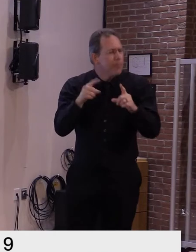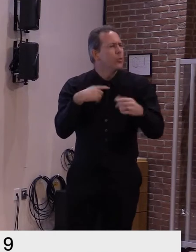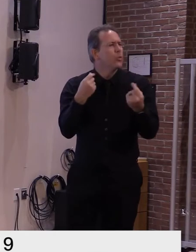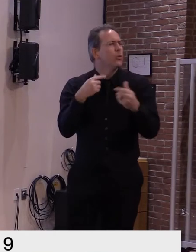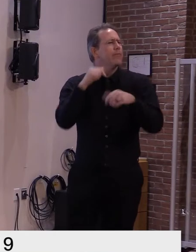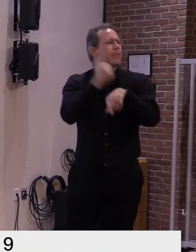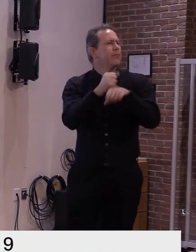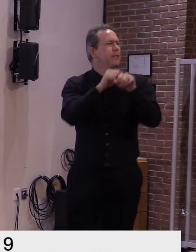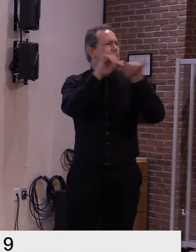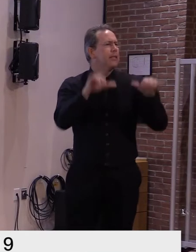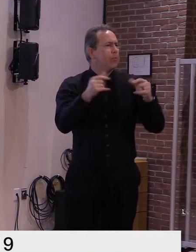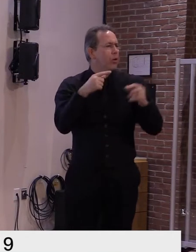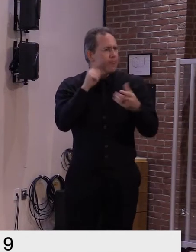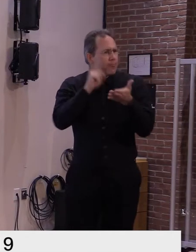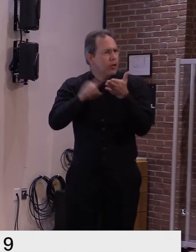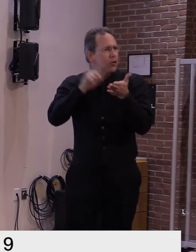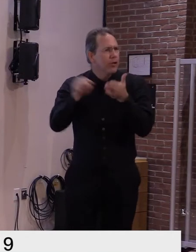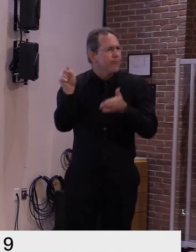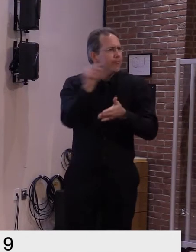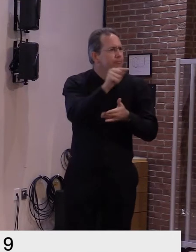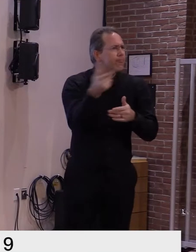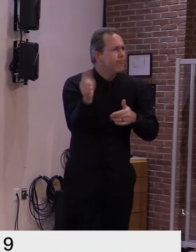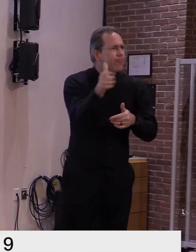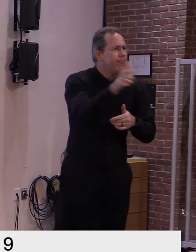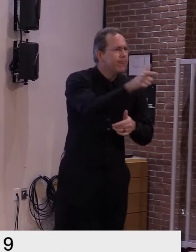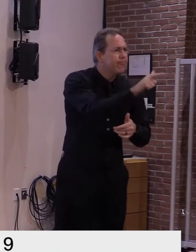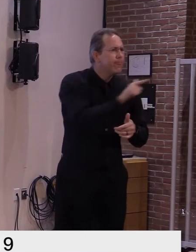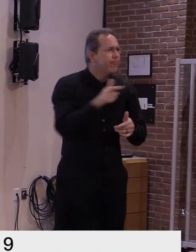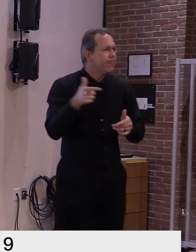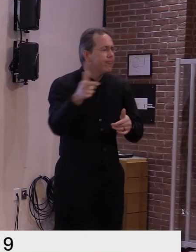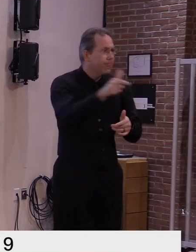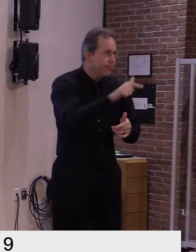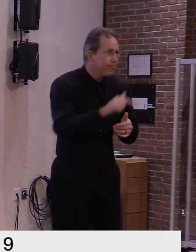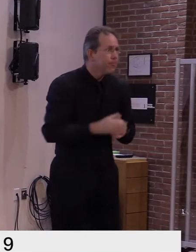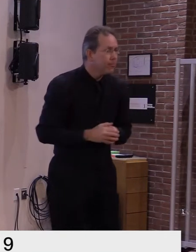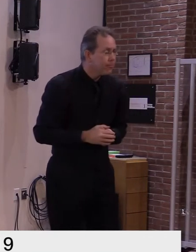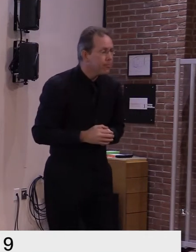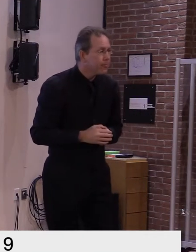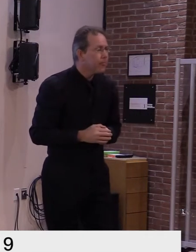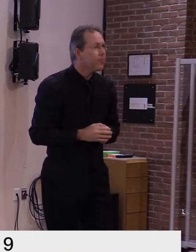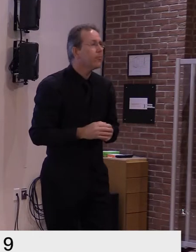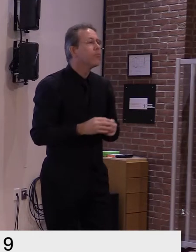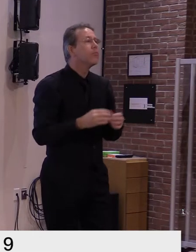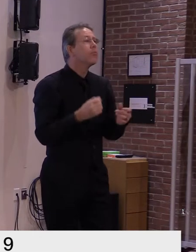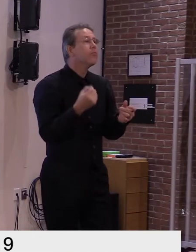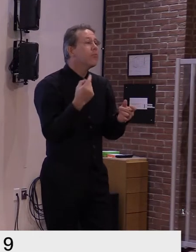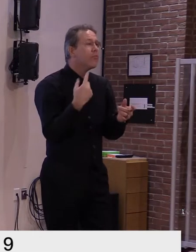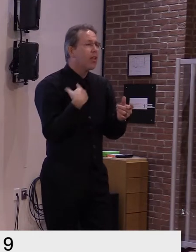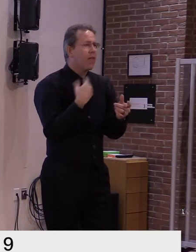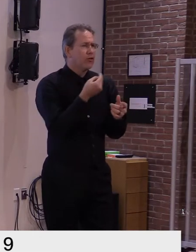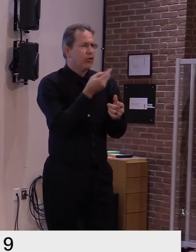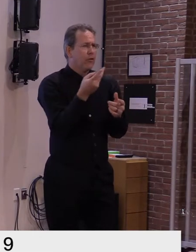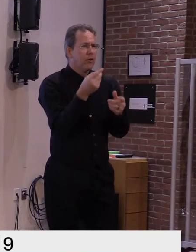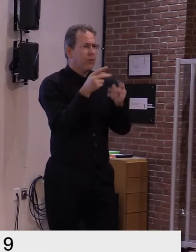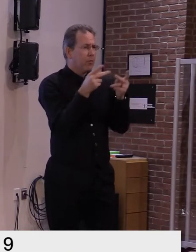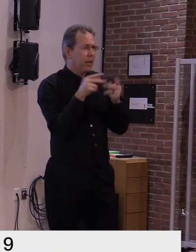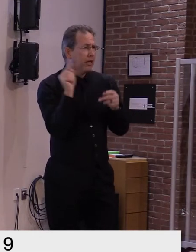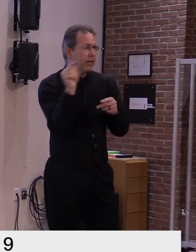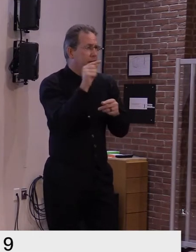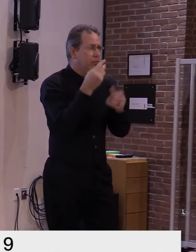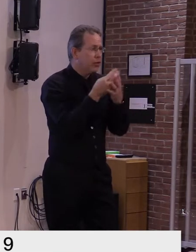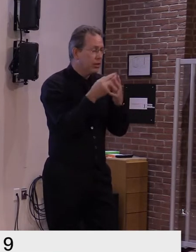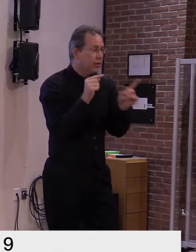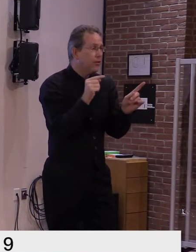Facility, and Southern State Correctional Facility. Marble Valley Correctional Facility is in full lockdown